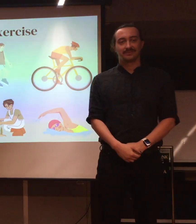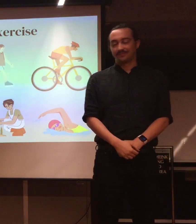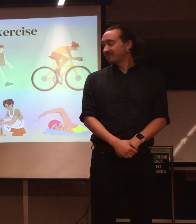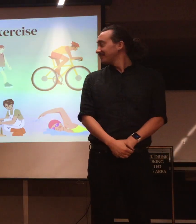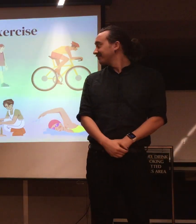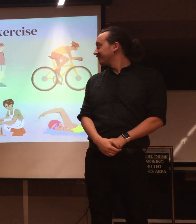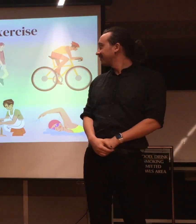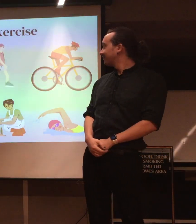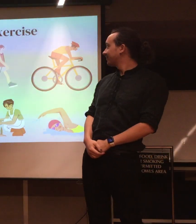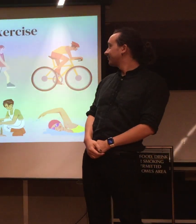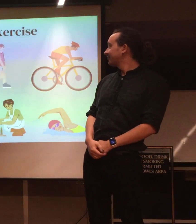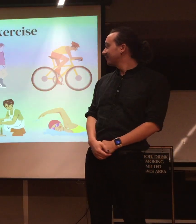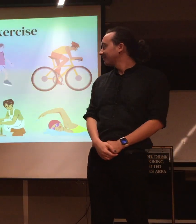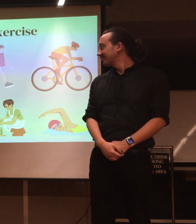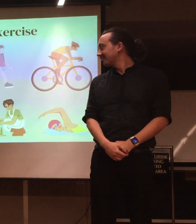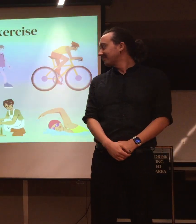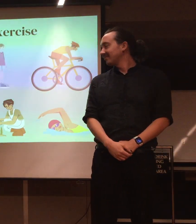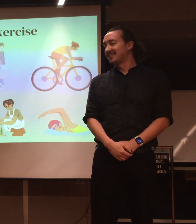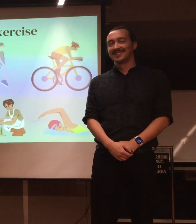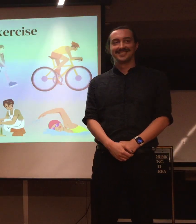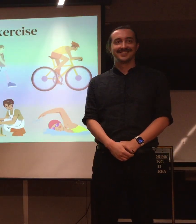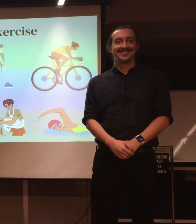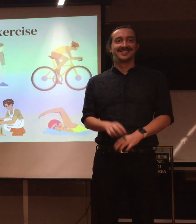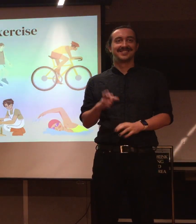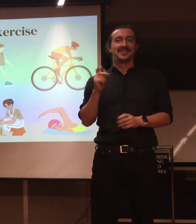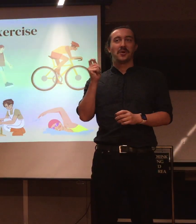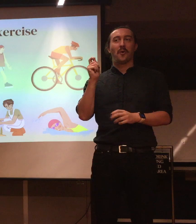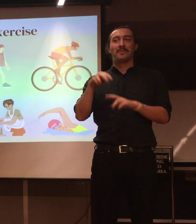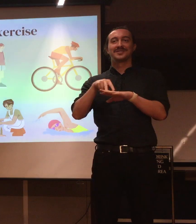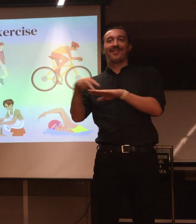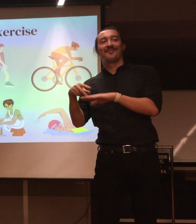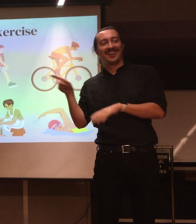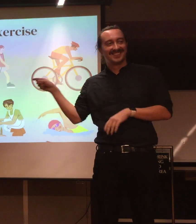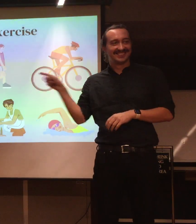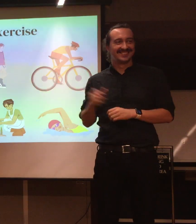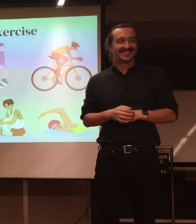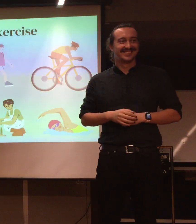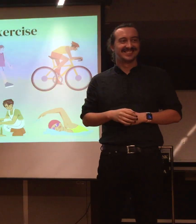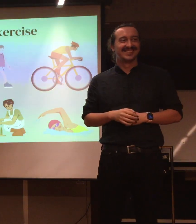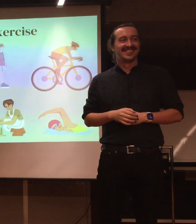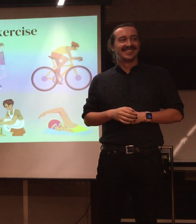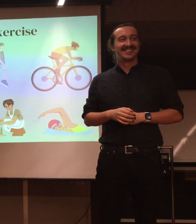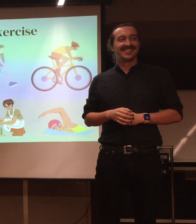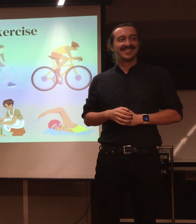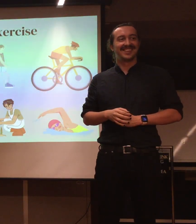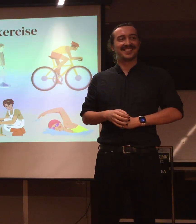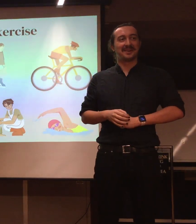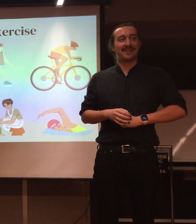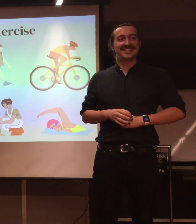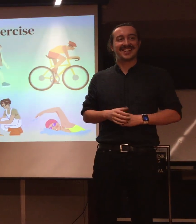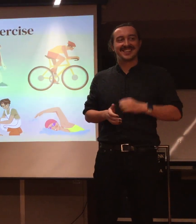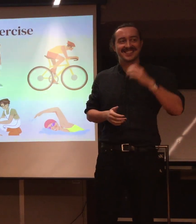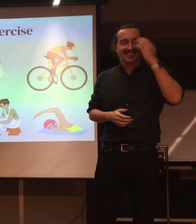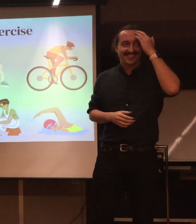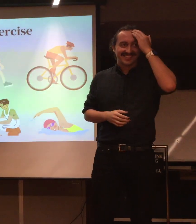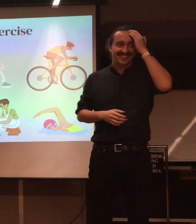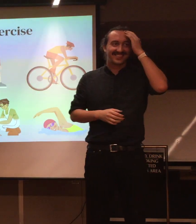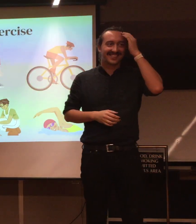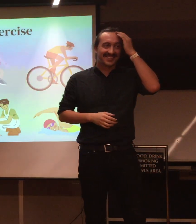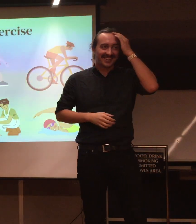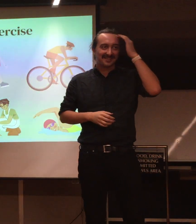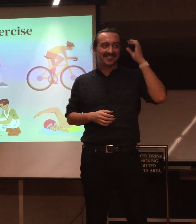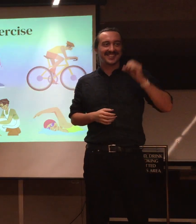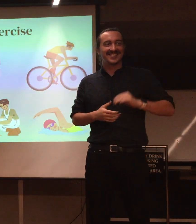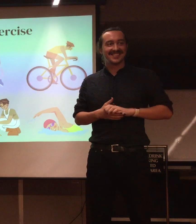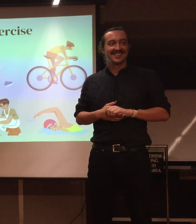So it's important. Whoop, I'm going to fall over. It's important to. Yeah, I'm going to fall Yeah, over. playing tennis.